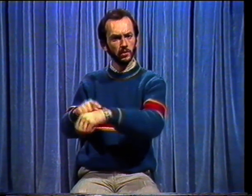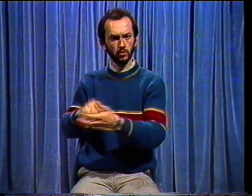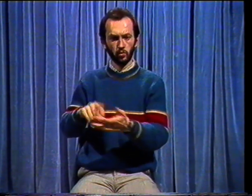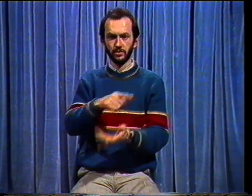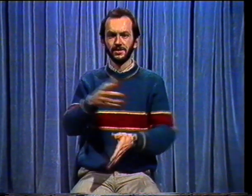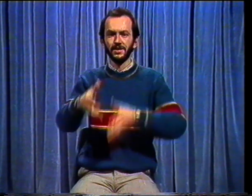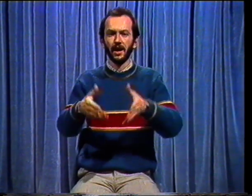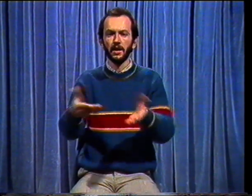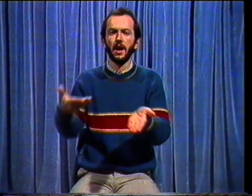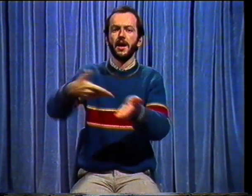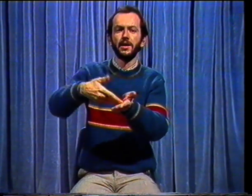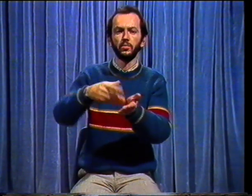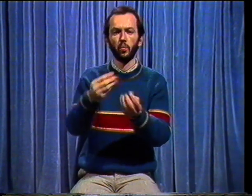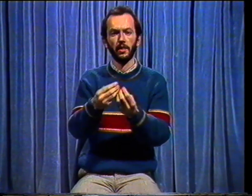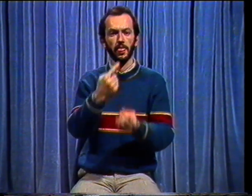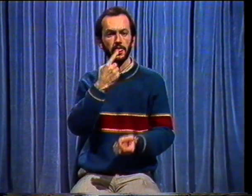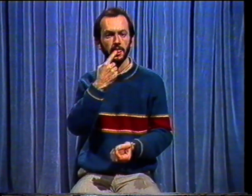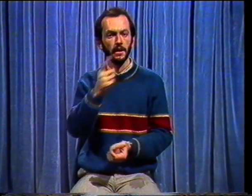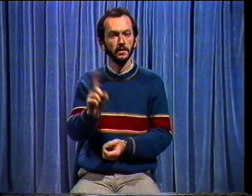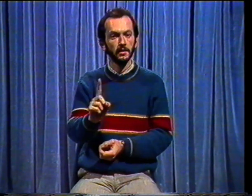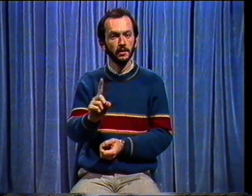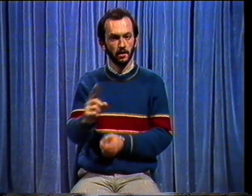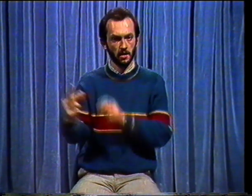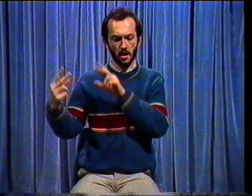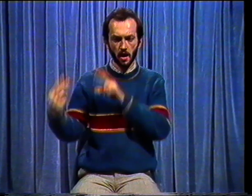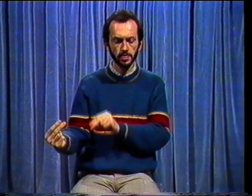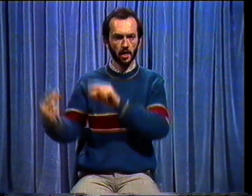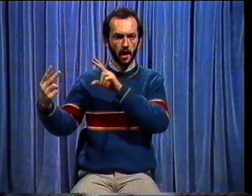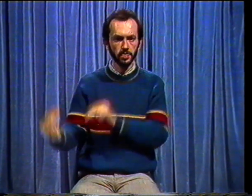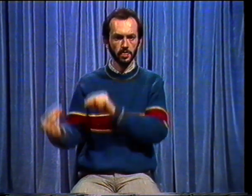time. So Fiona adds something in her signing, the tongue.